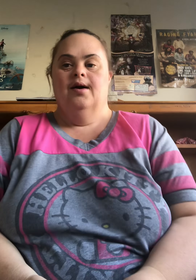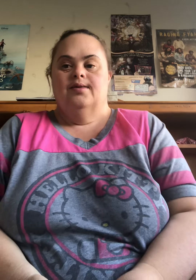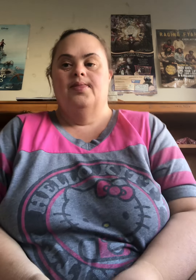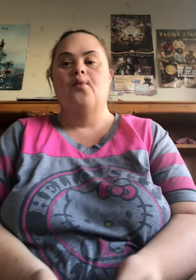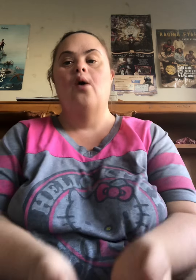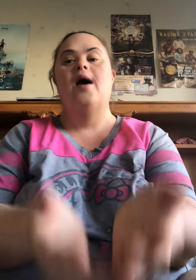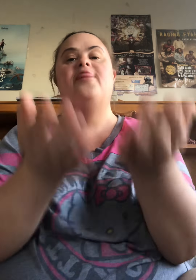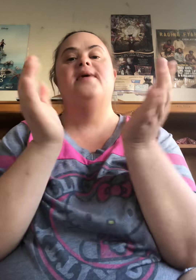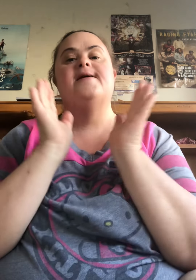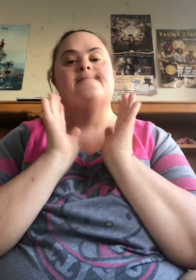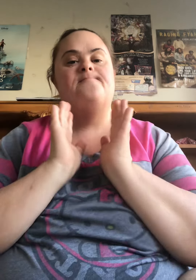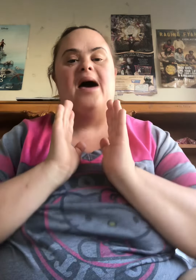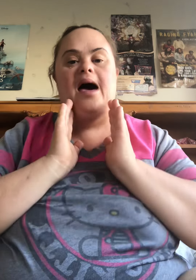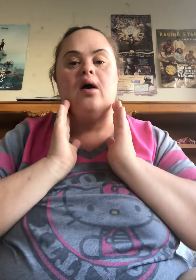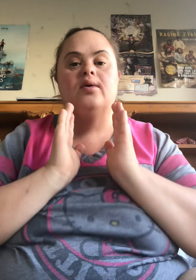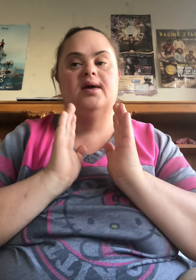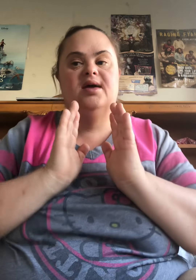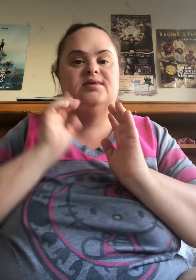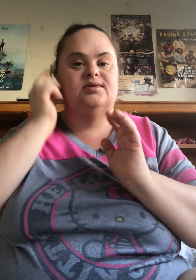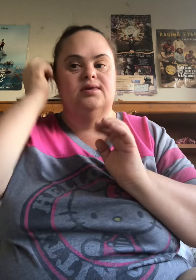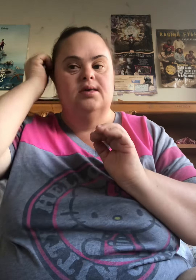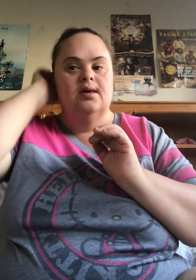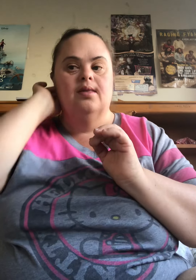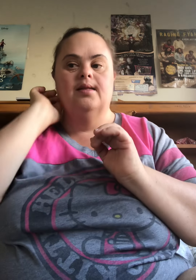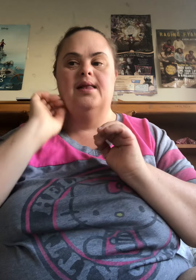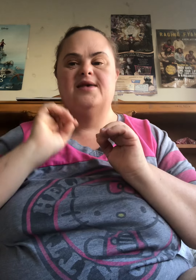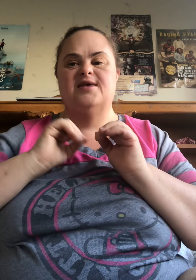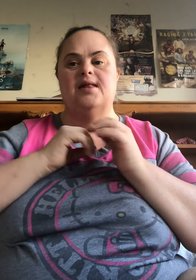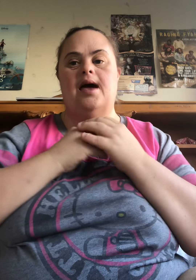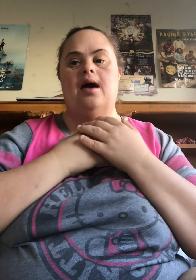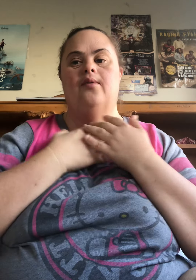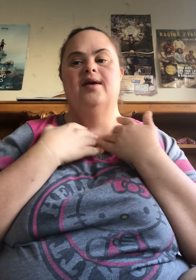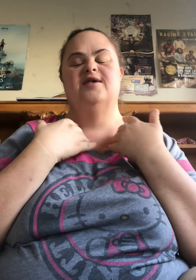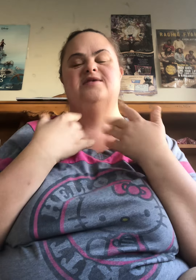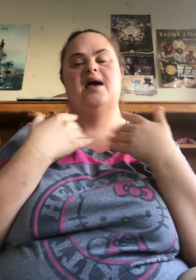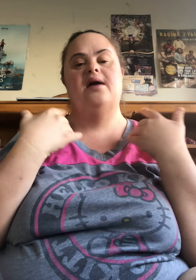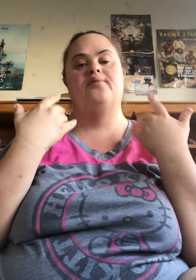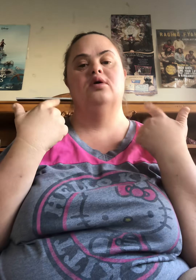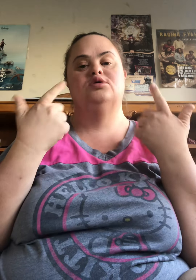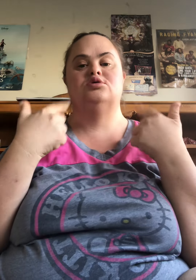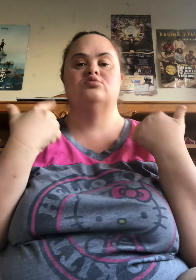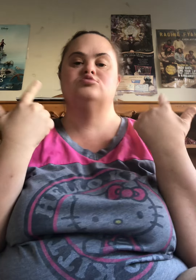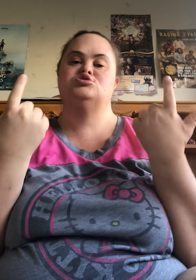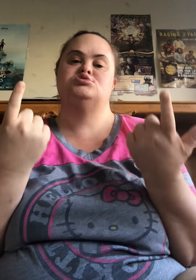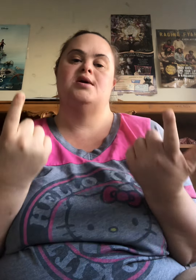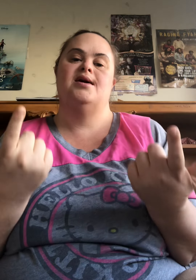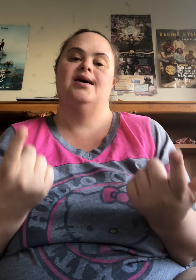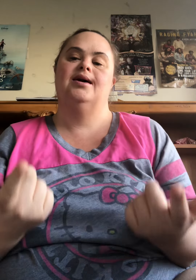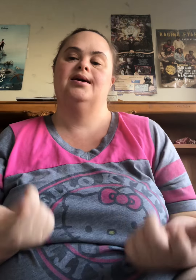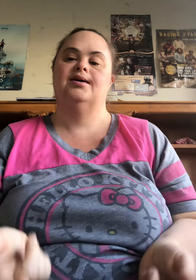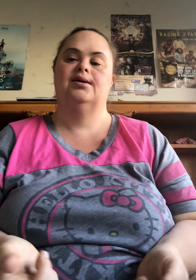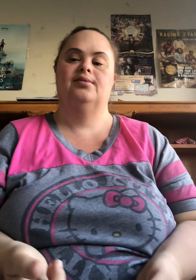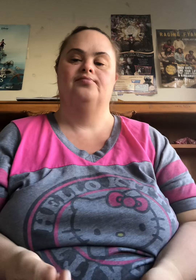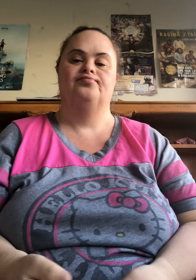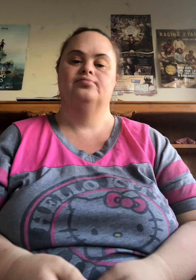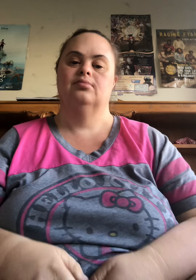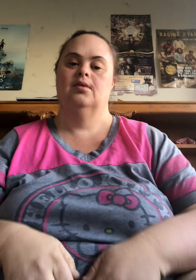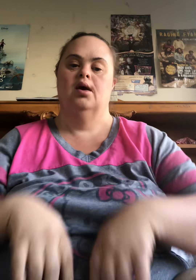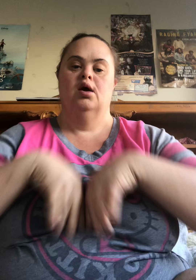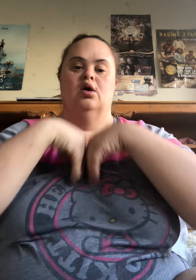The more I think about it, the less that I was able to share